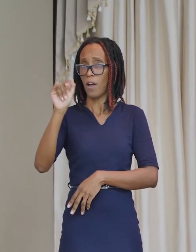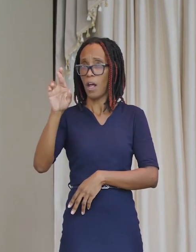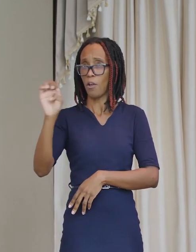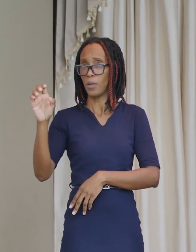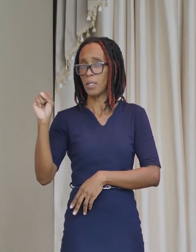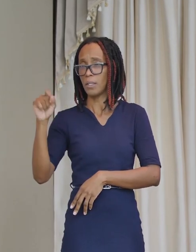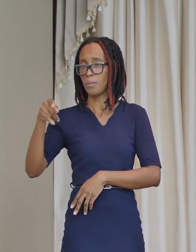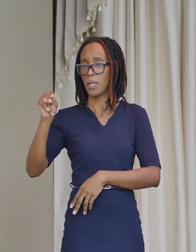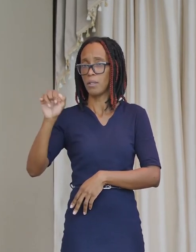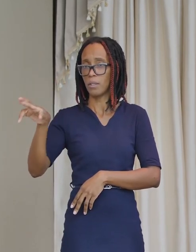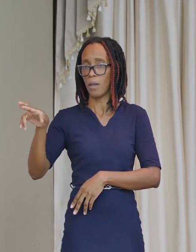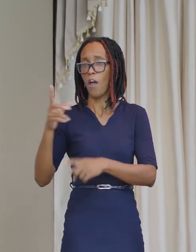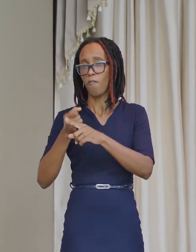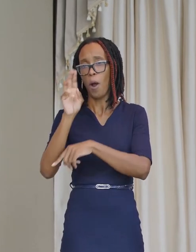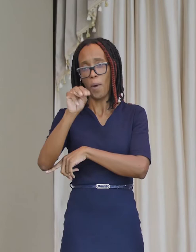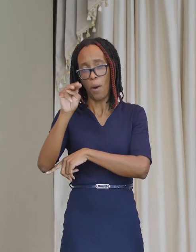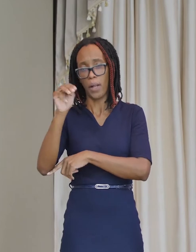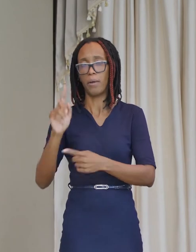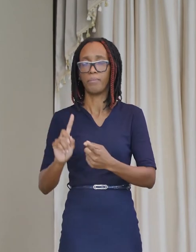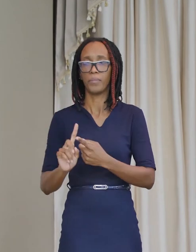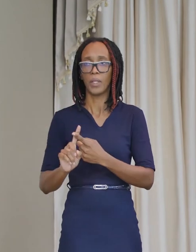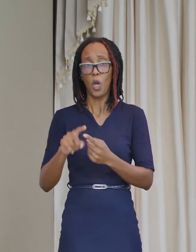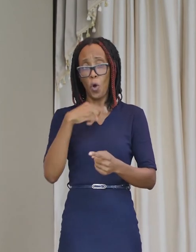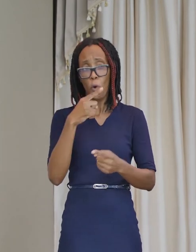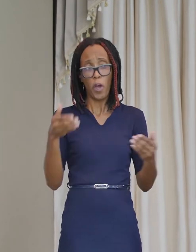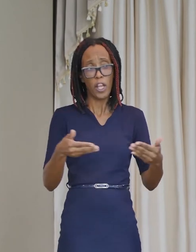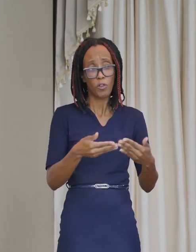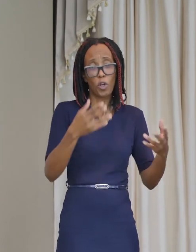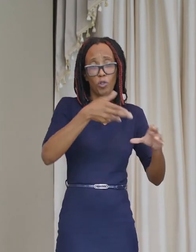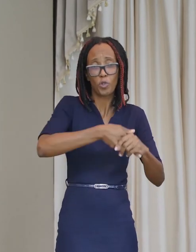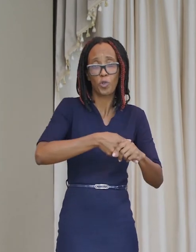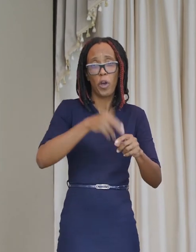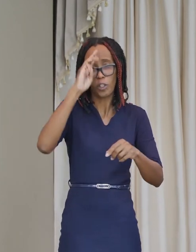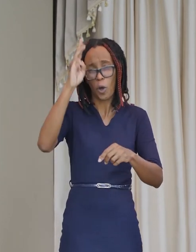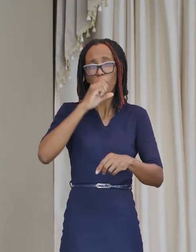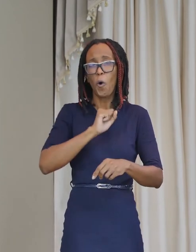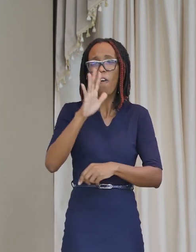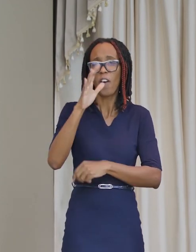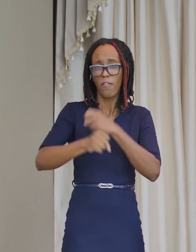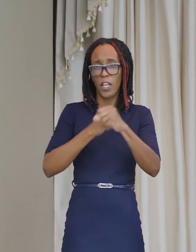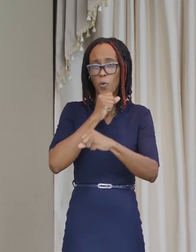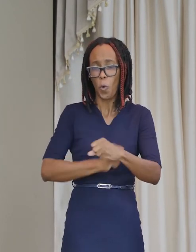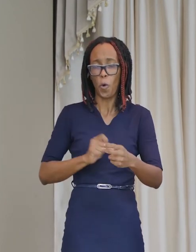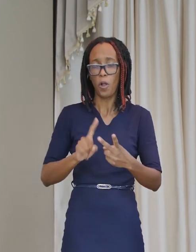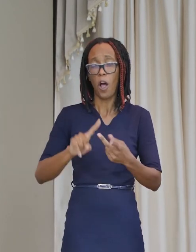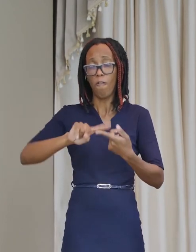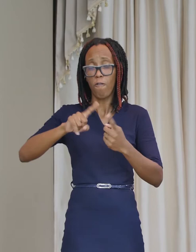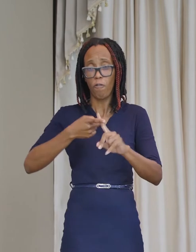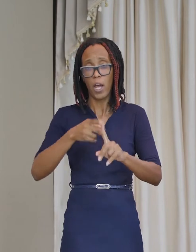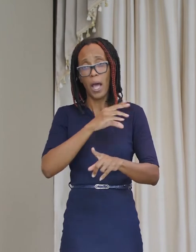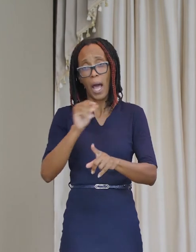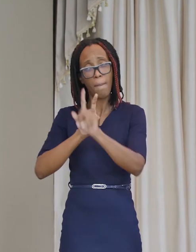Spencer, 1st Marabella Cup Pack, who introduced me to the Scout movement at the age of 5; my friend